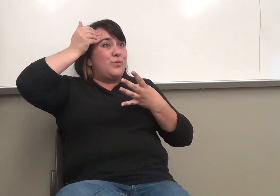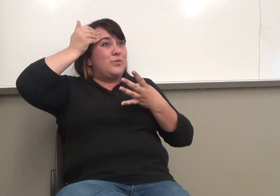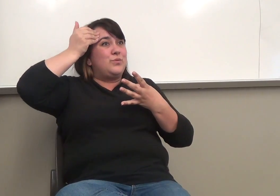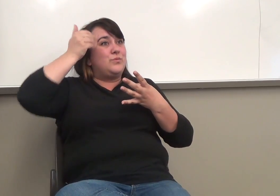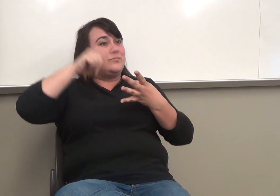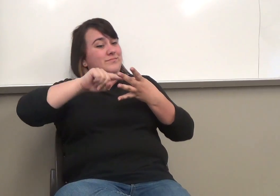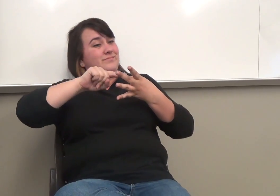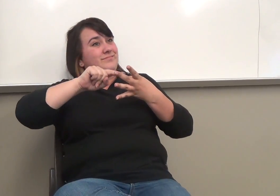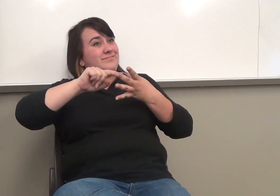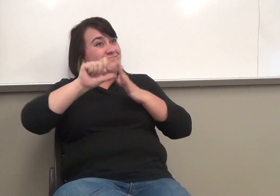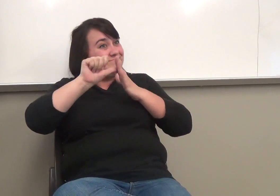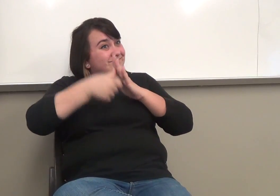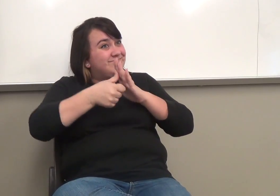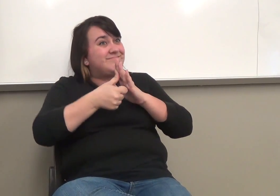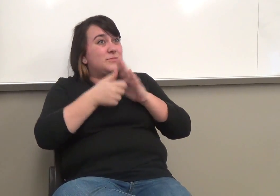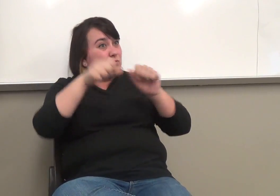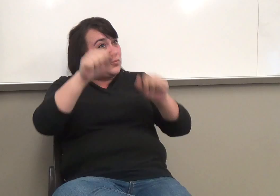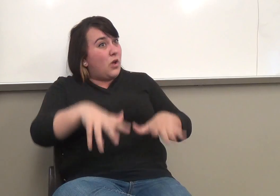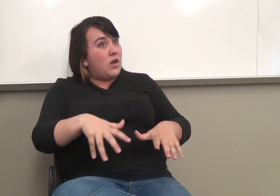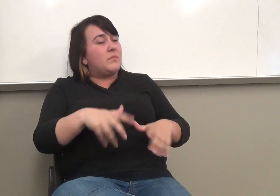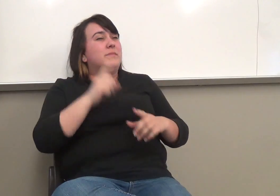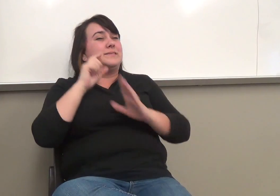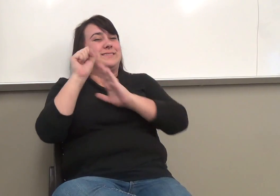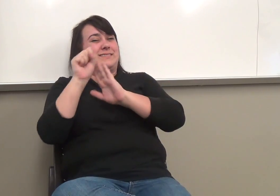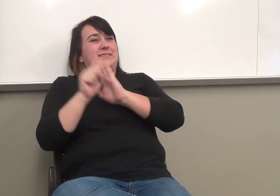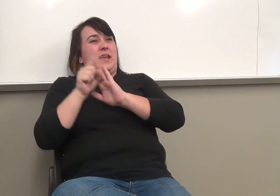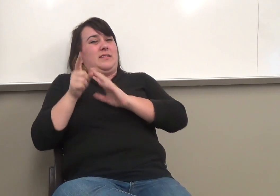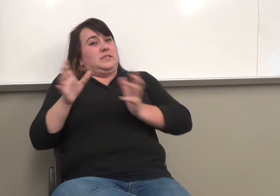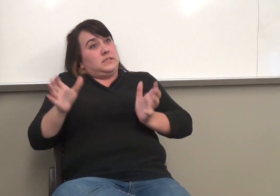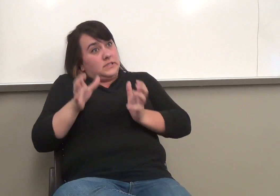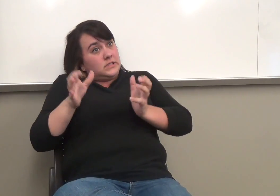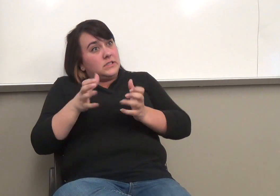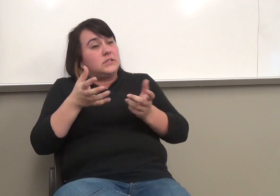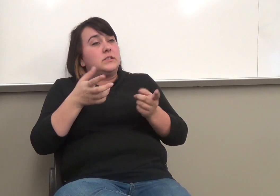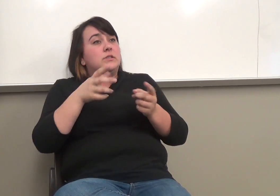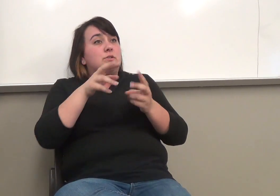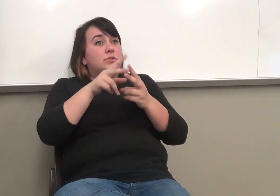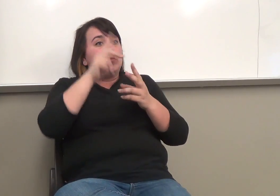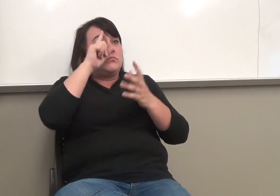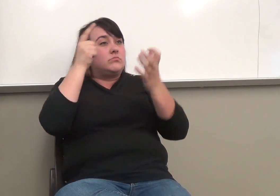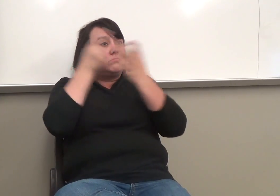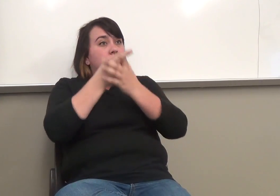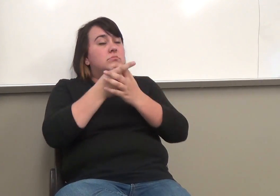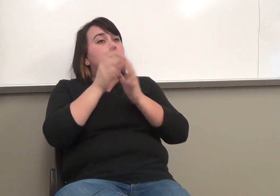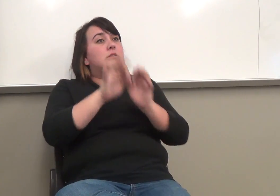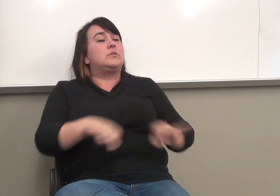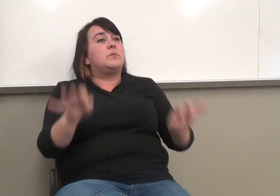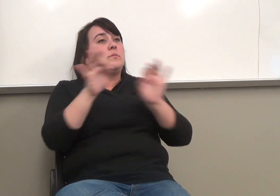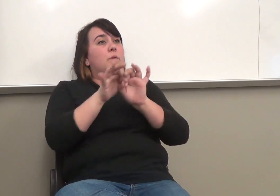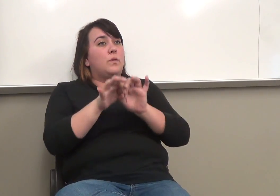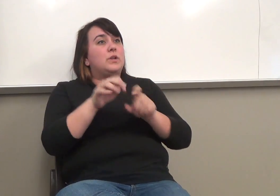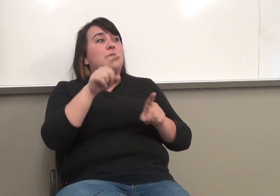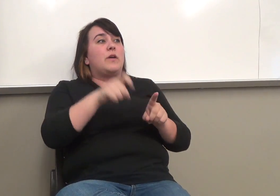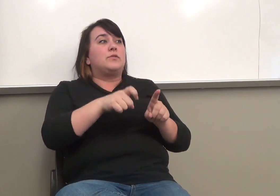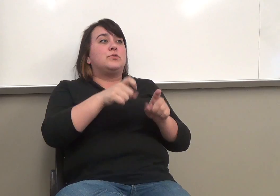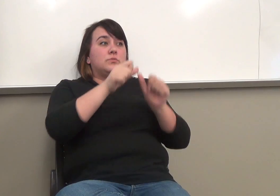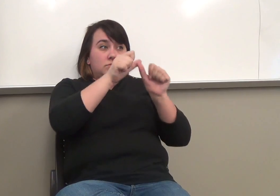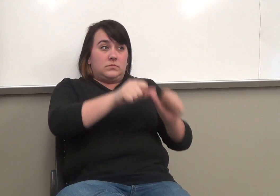state to get you through here and get you to realize how important it is that you need to do this. So